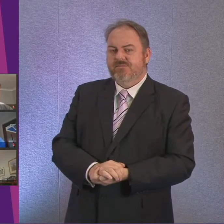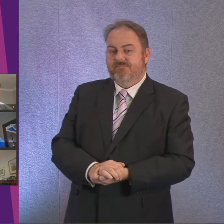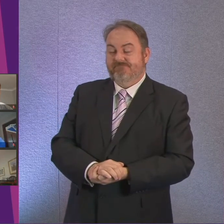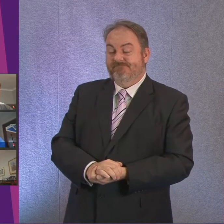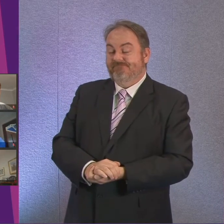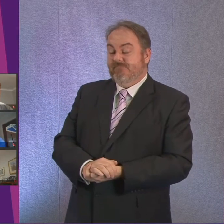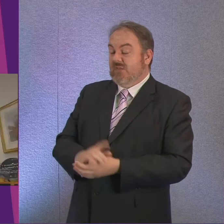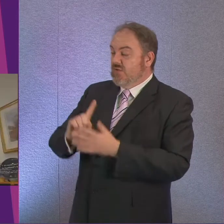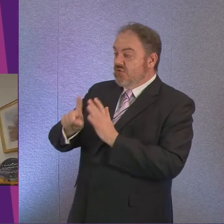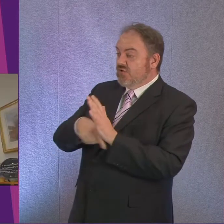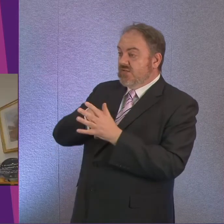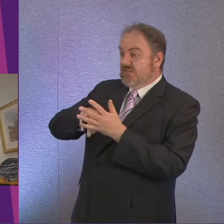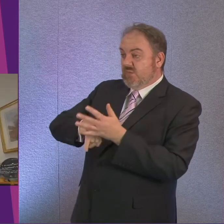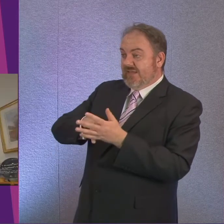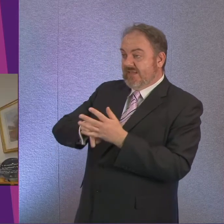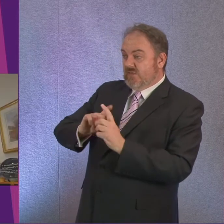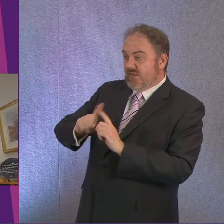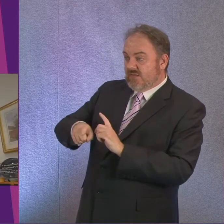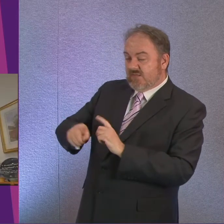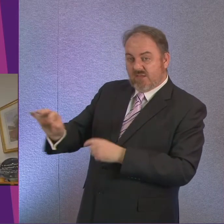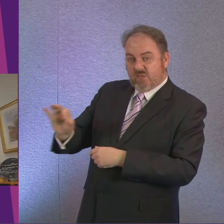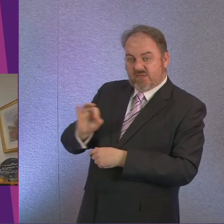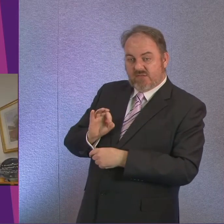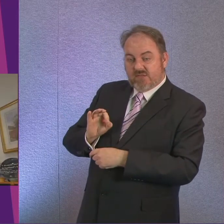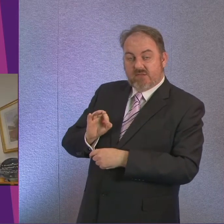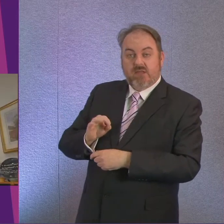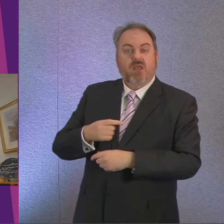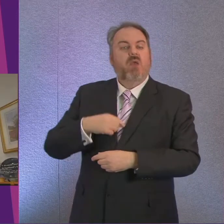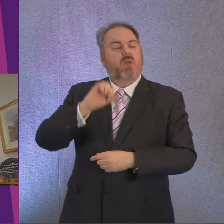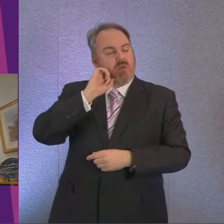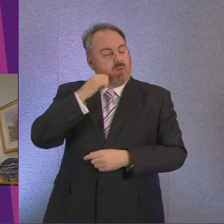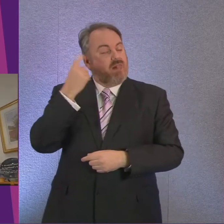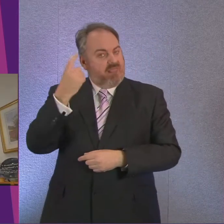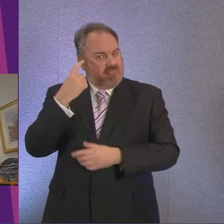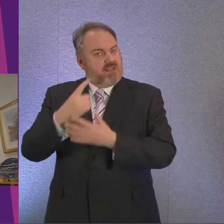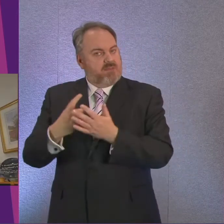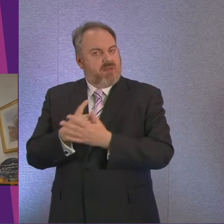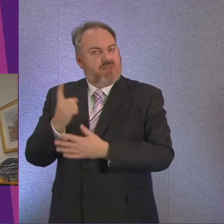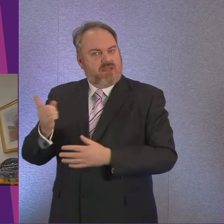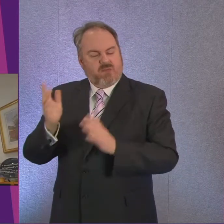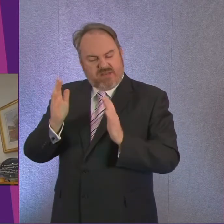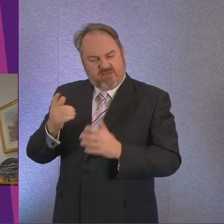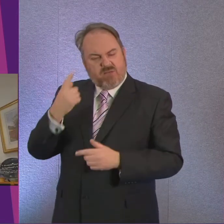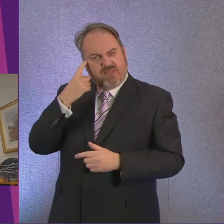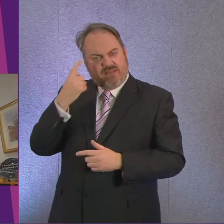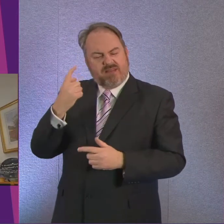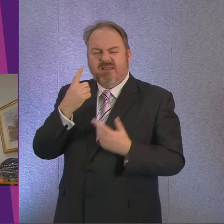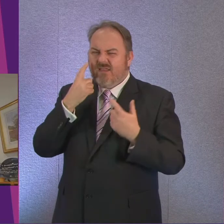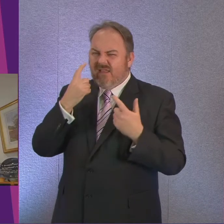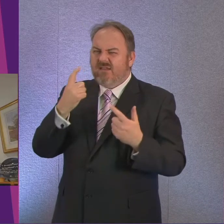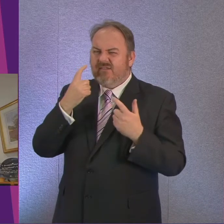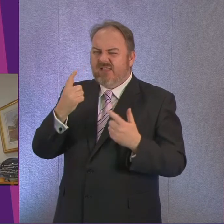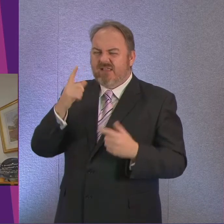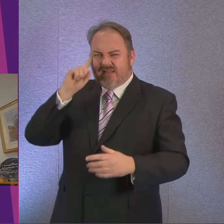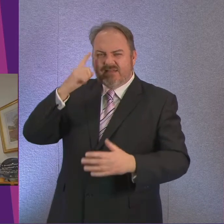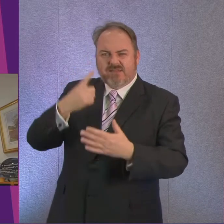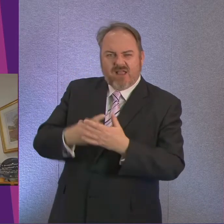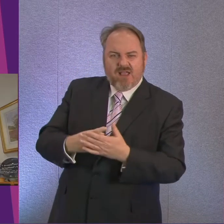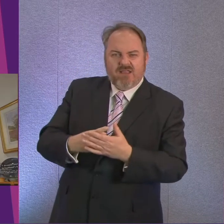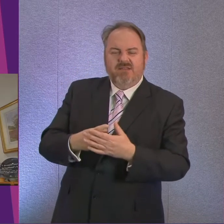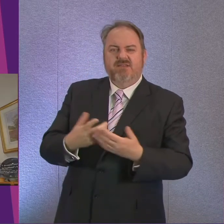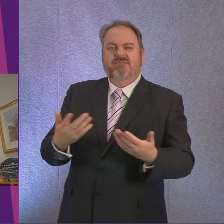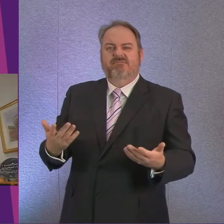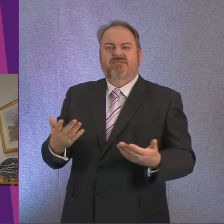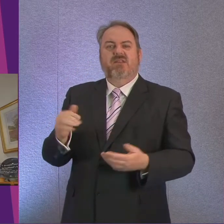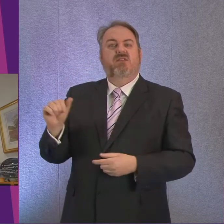That may well be one of the options that we have to take forward. We'll have to give very considerable thought and take part